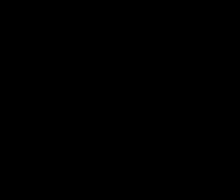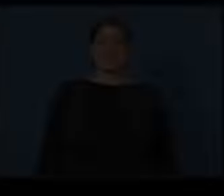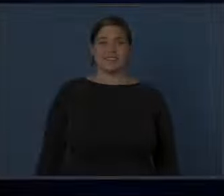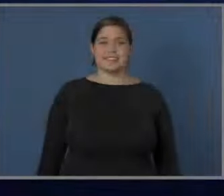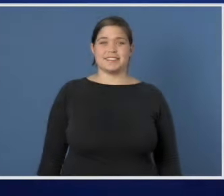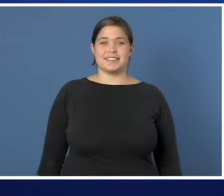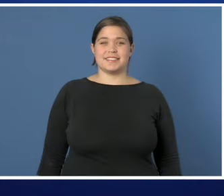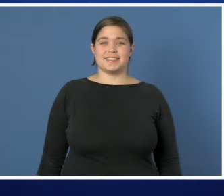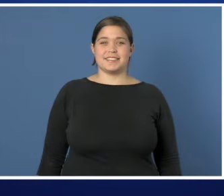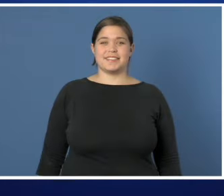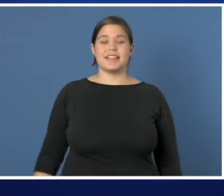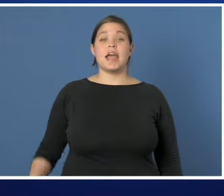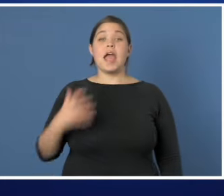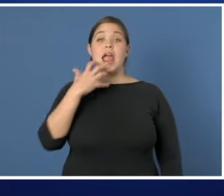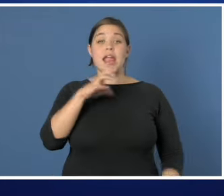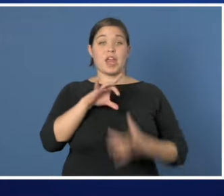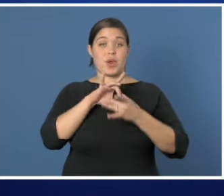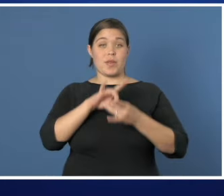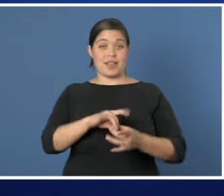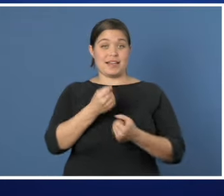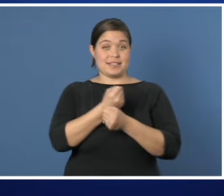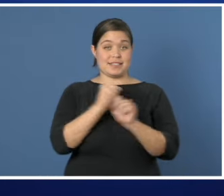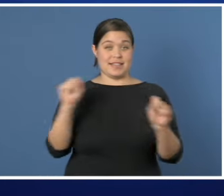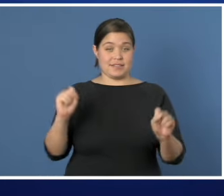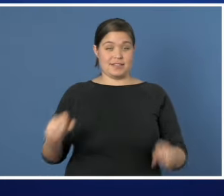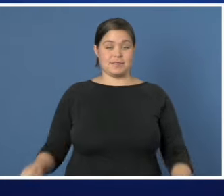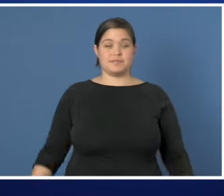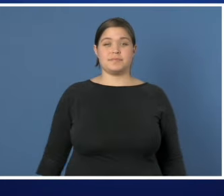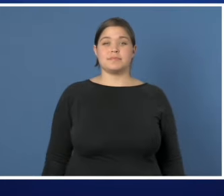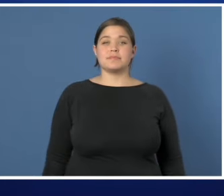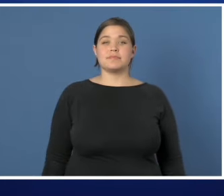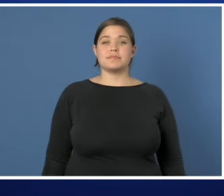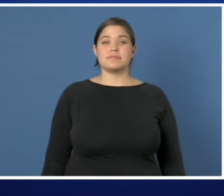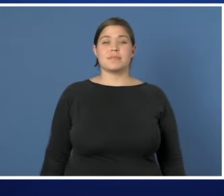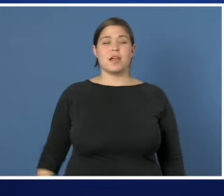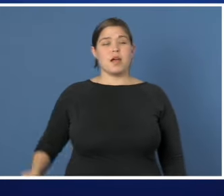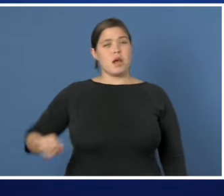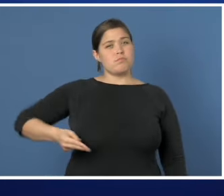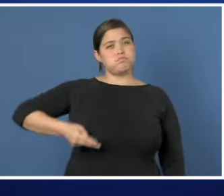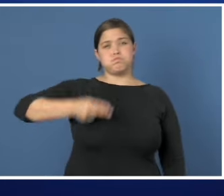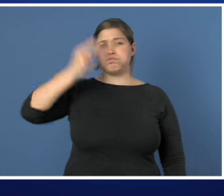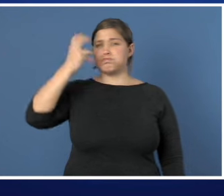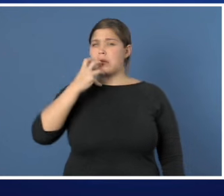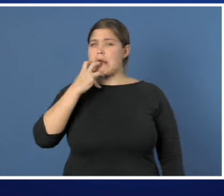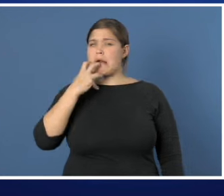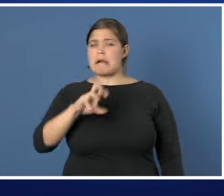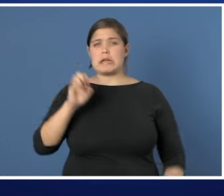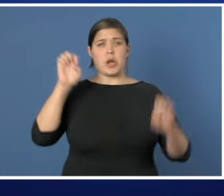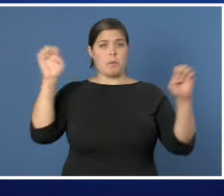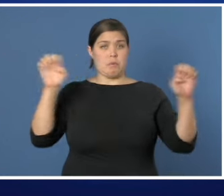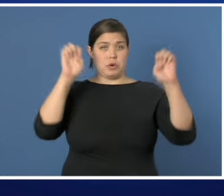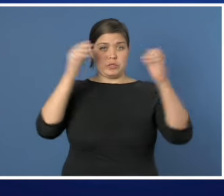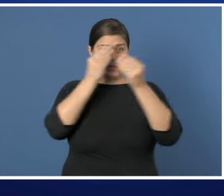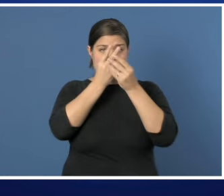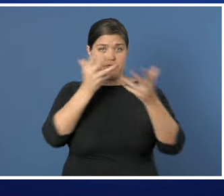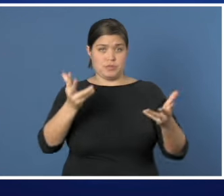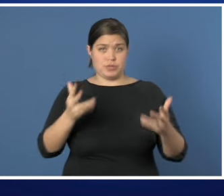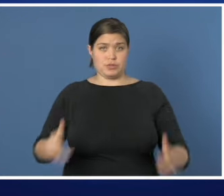Heat-related safety, extreme heat emergency